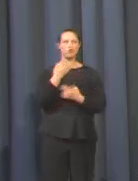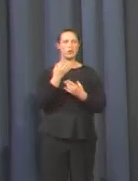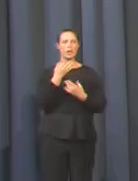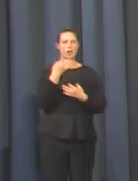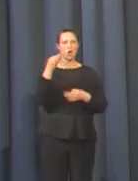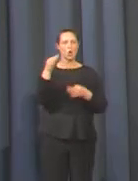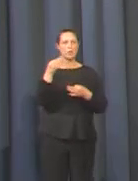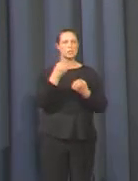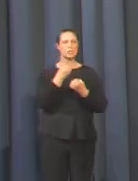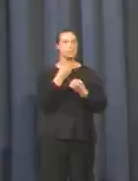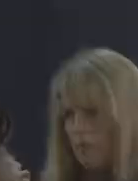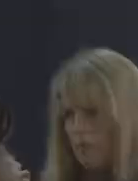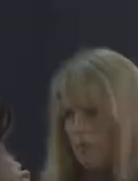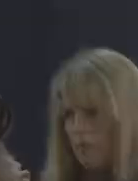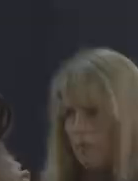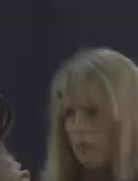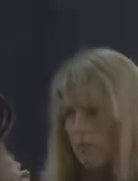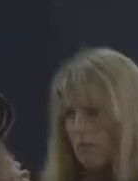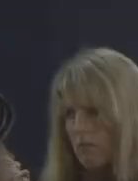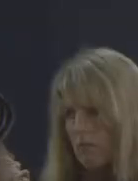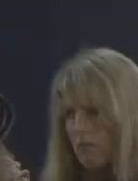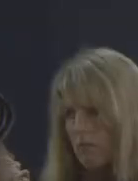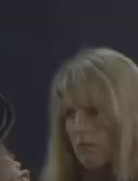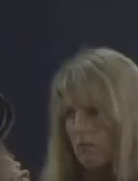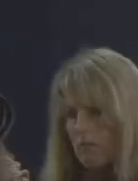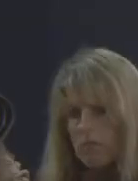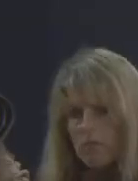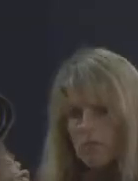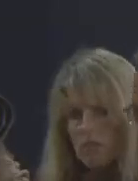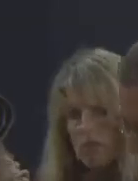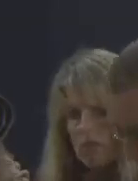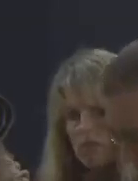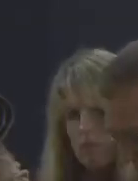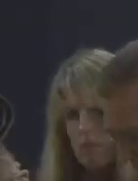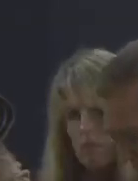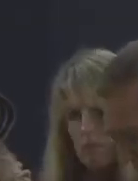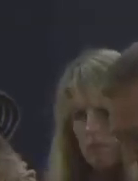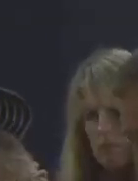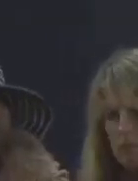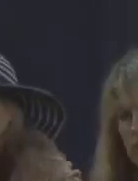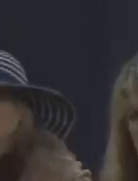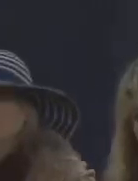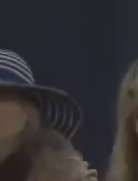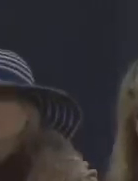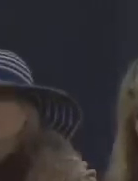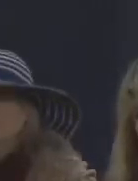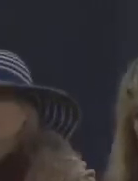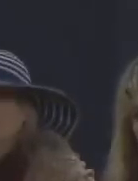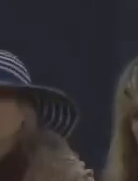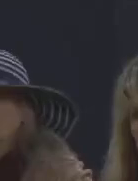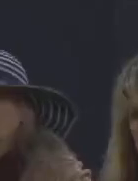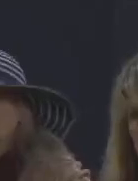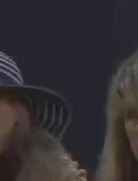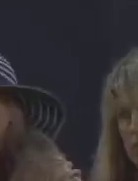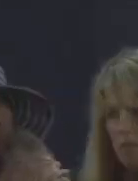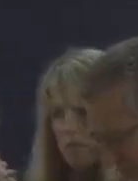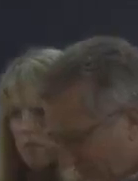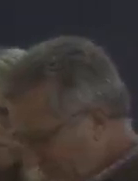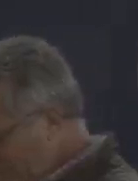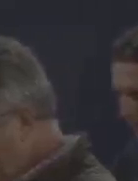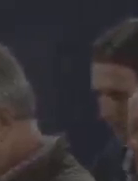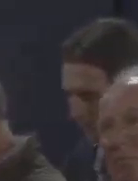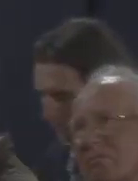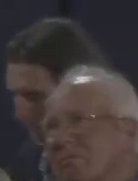issued. So what's going on in the DCC that you've been kept in the dark since July concerning lead in the water?